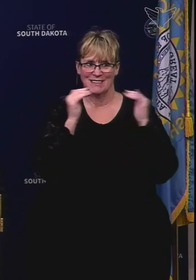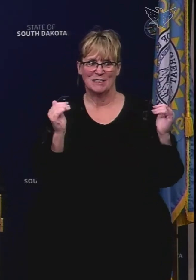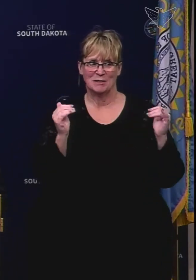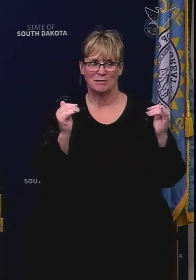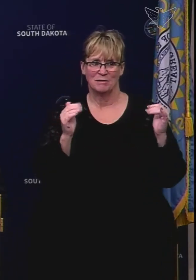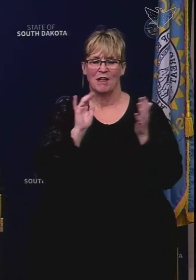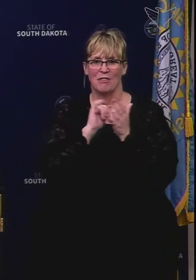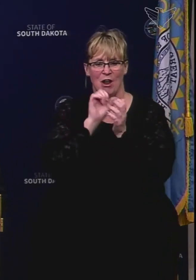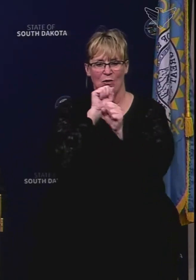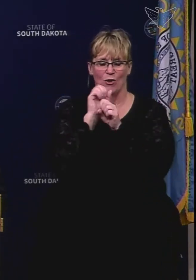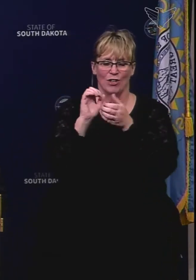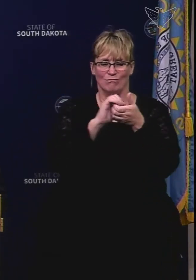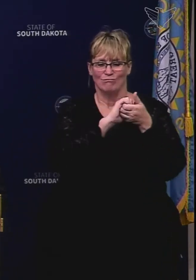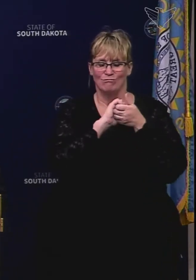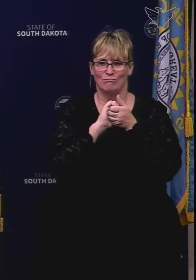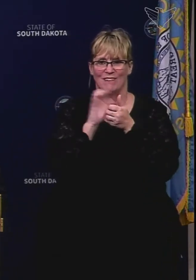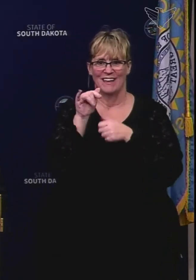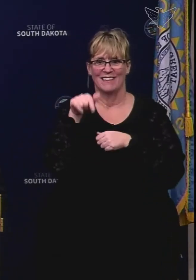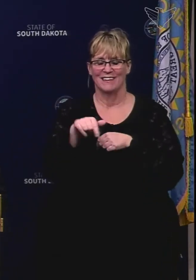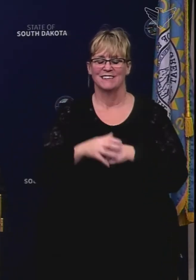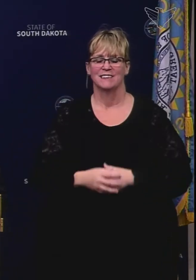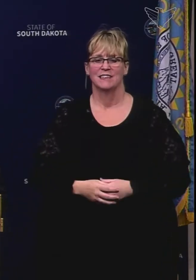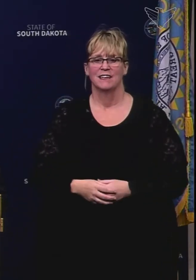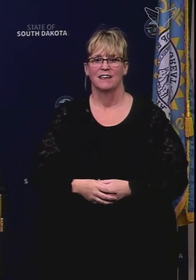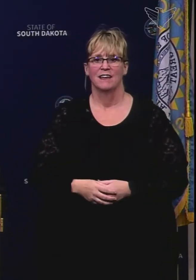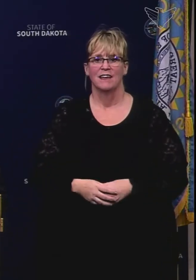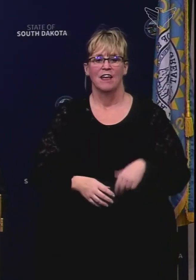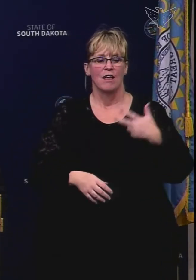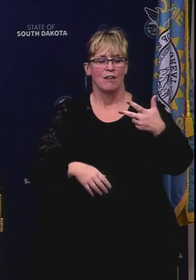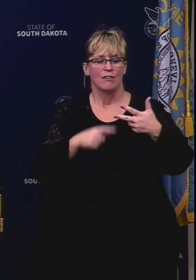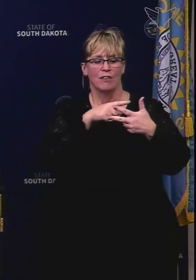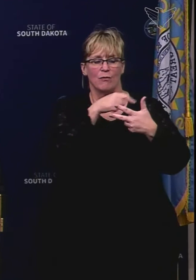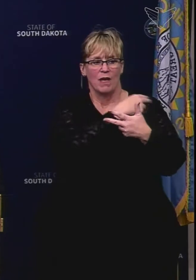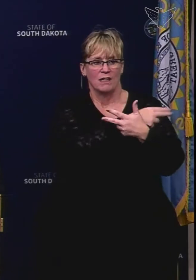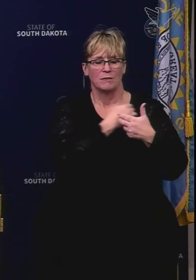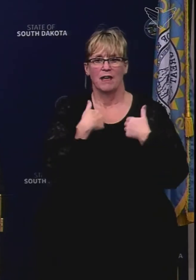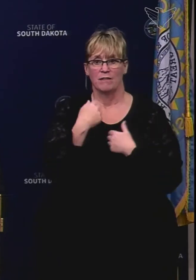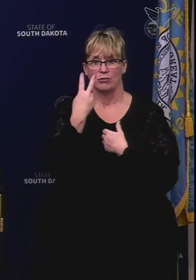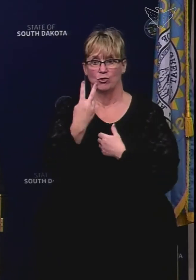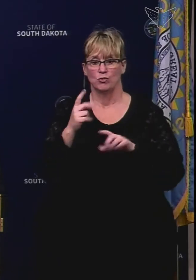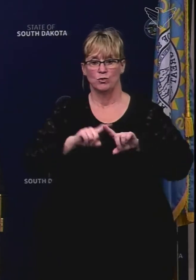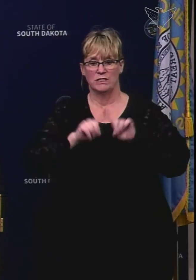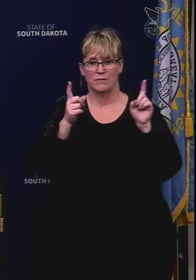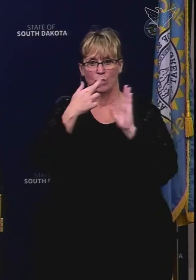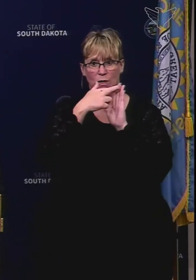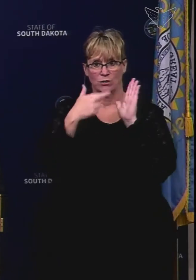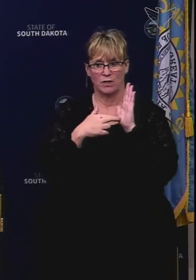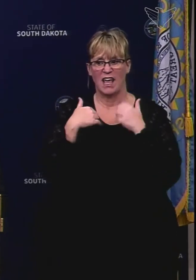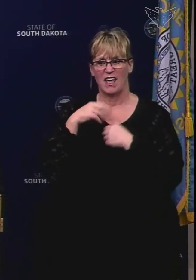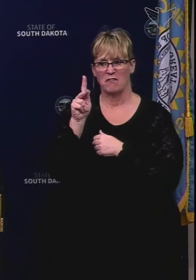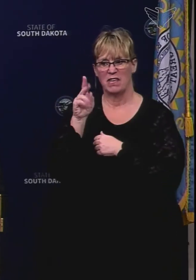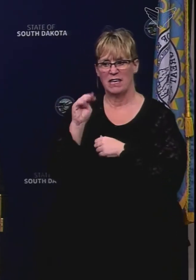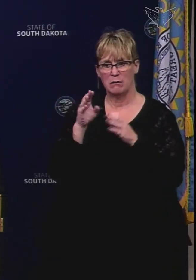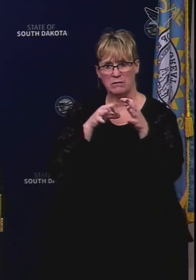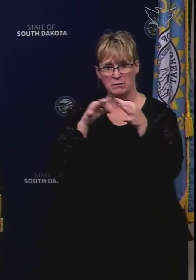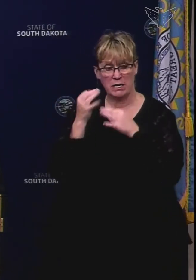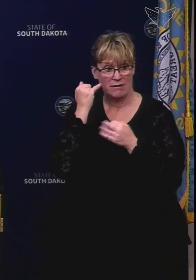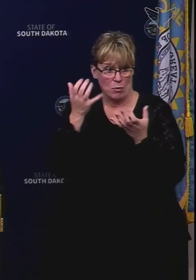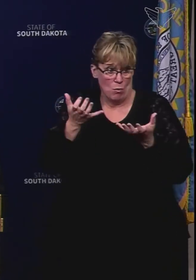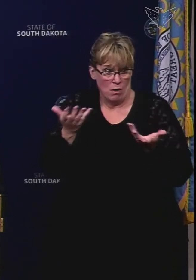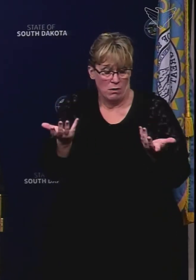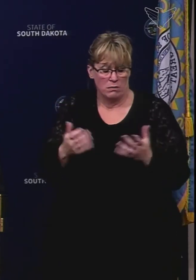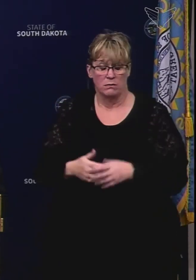that are partnering in a way such as this. They are doing two different registries, which I can have Kim give you some more details on if you'd like